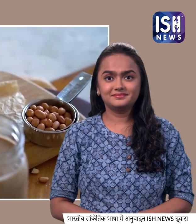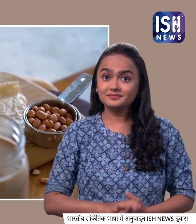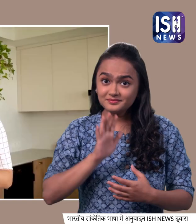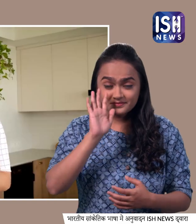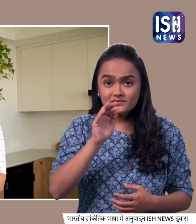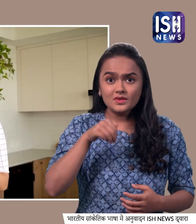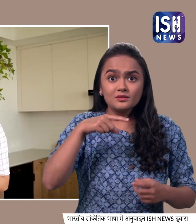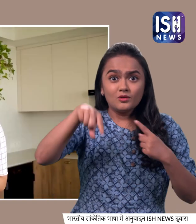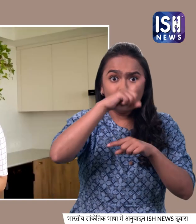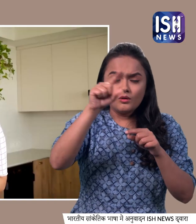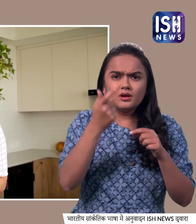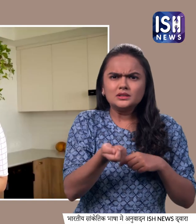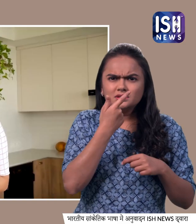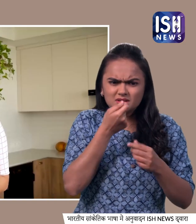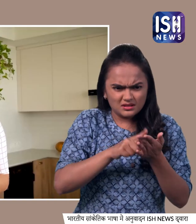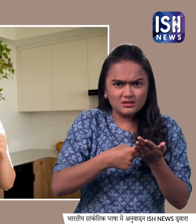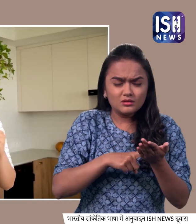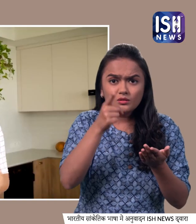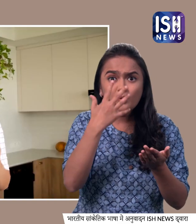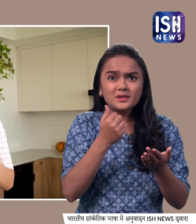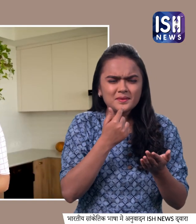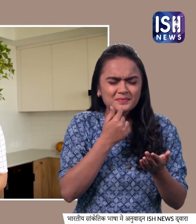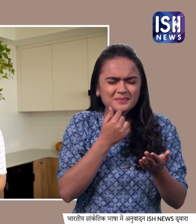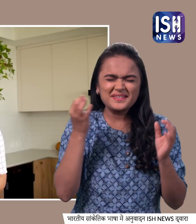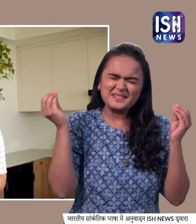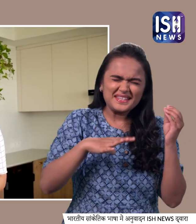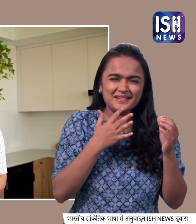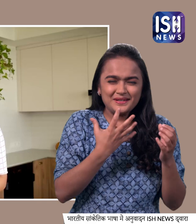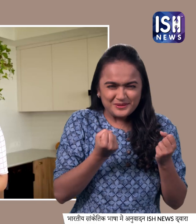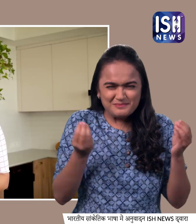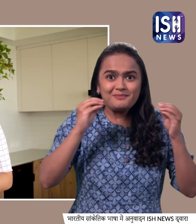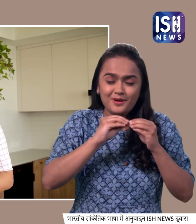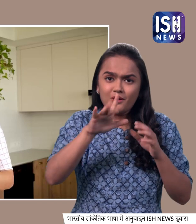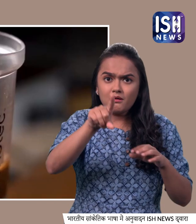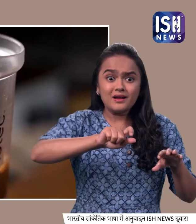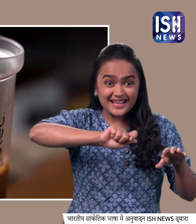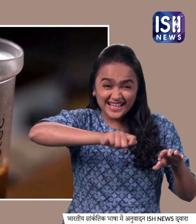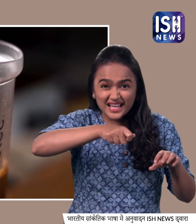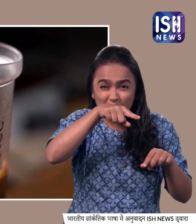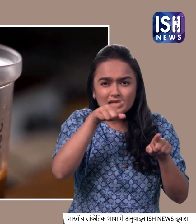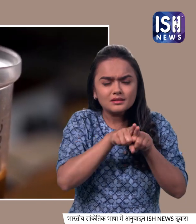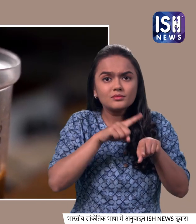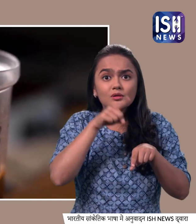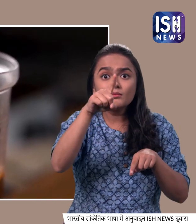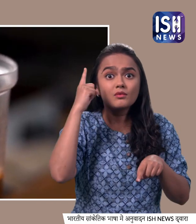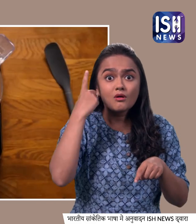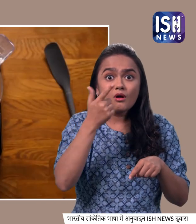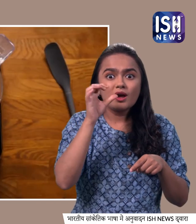If you a peanut butter butter is more flavor-packed, then you will blend the time, you will blend it with rock